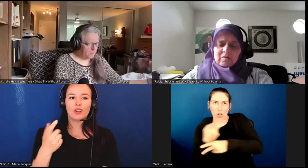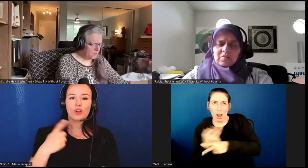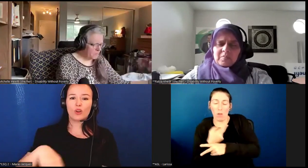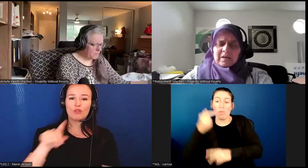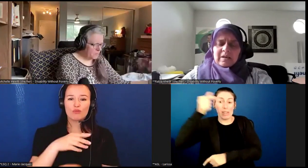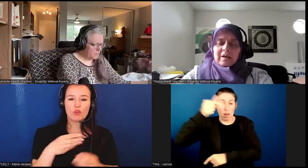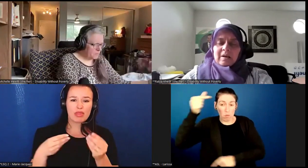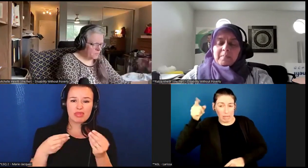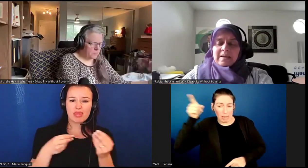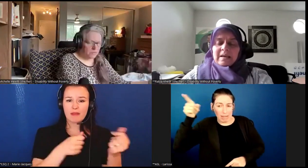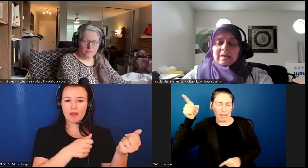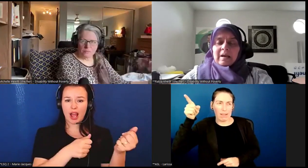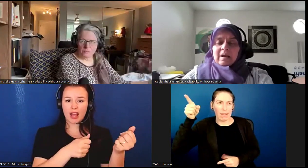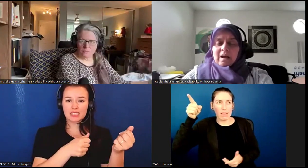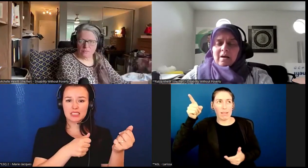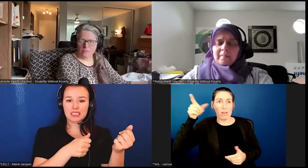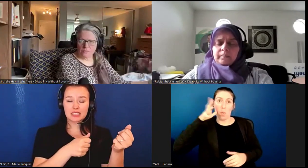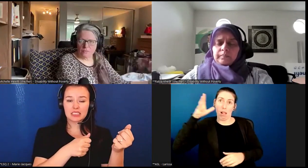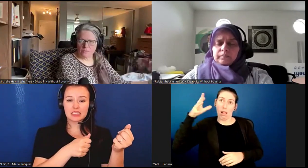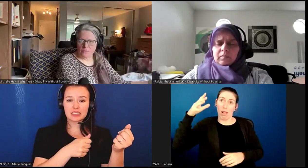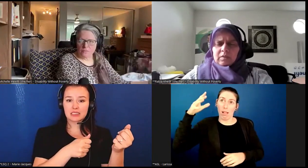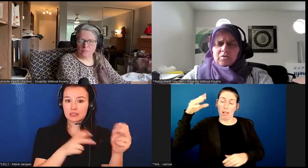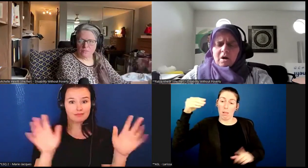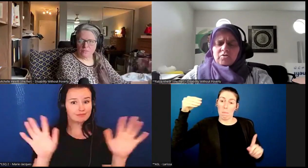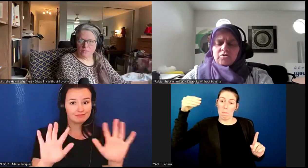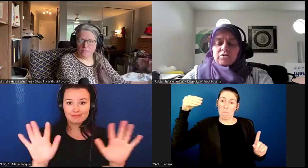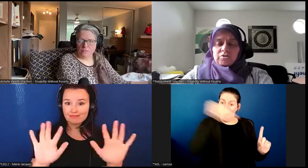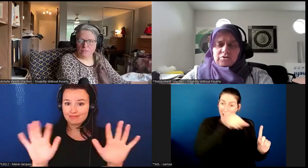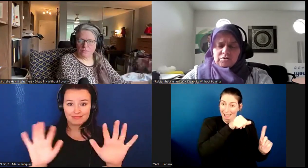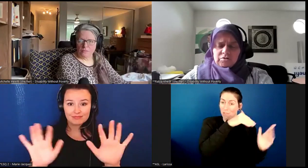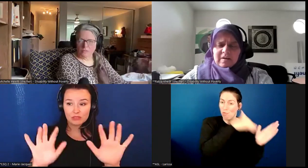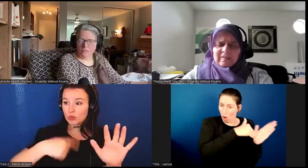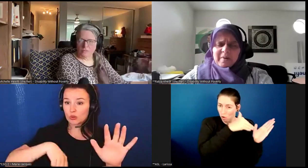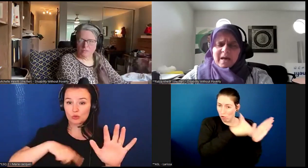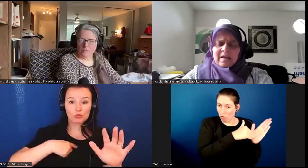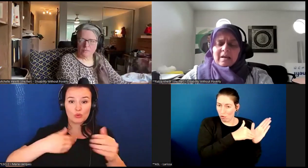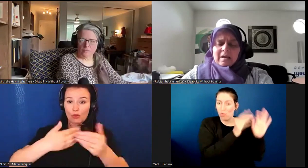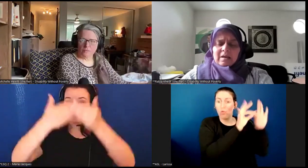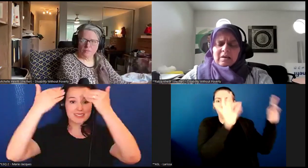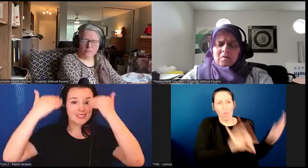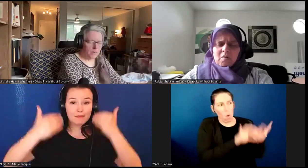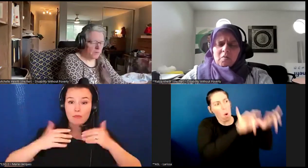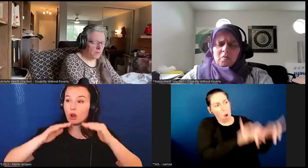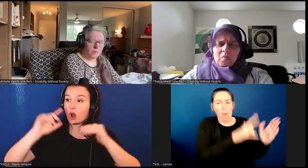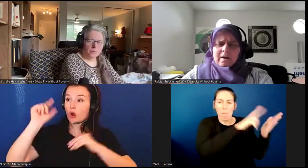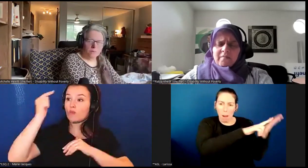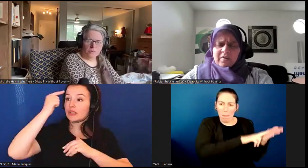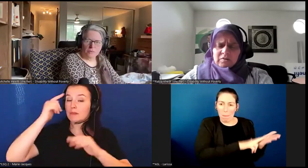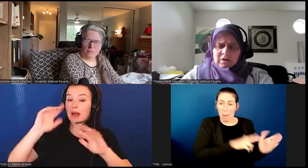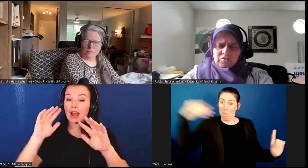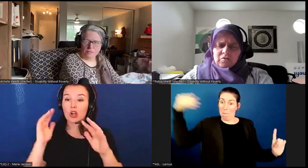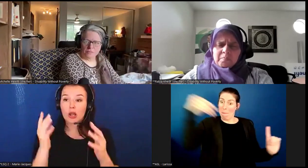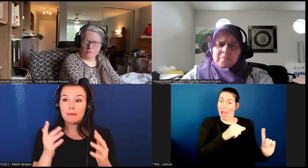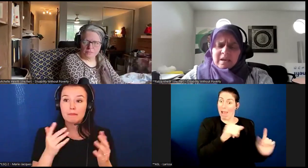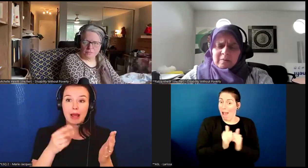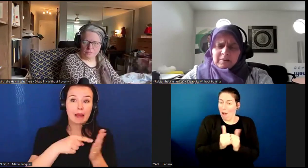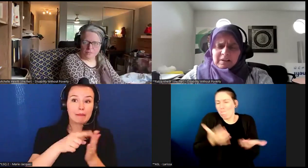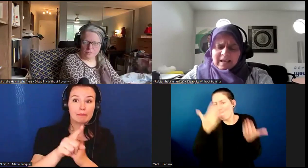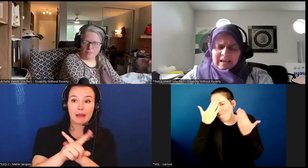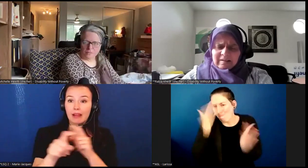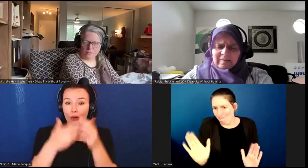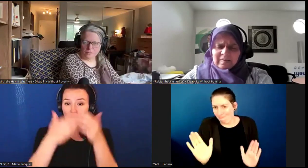government is going to be paying doctors to do this. But, whatever you can do,